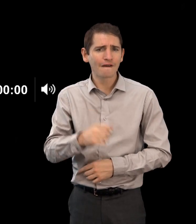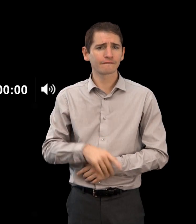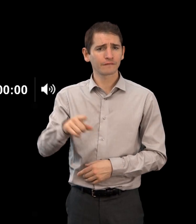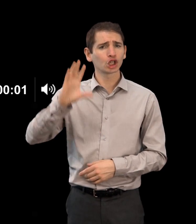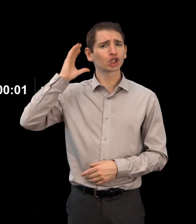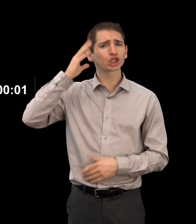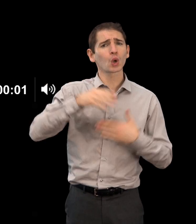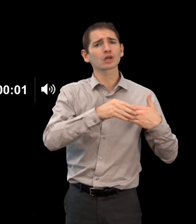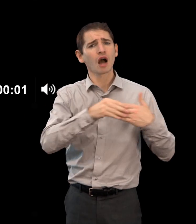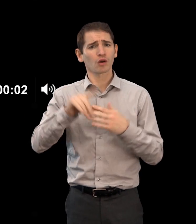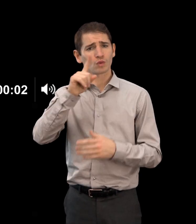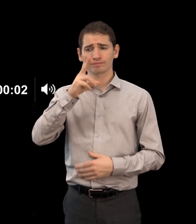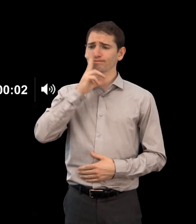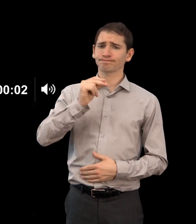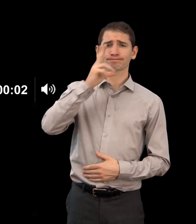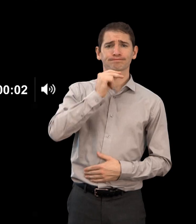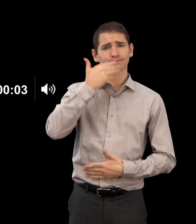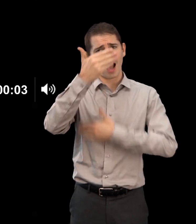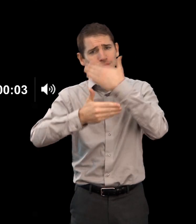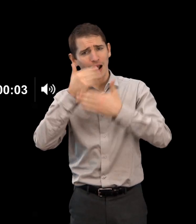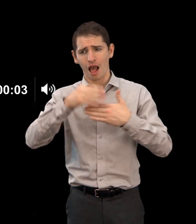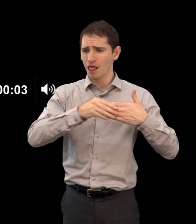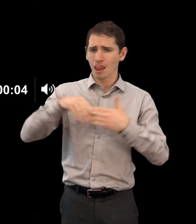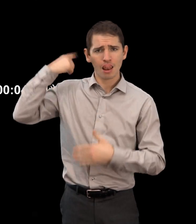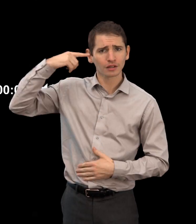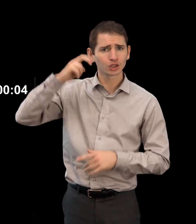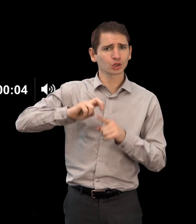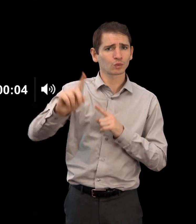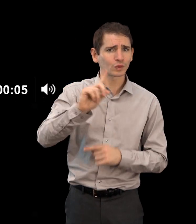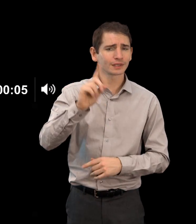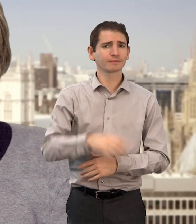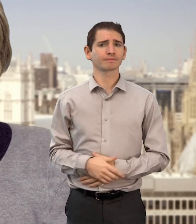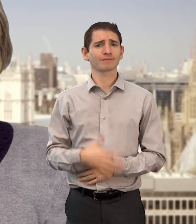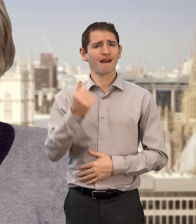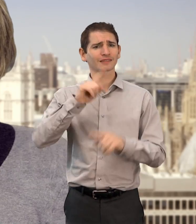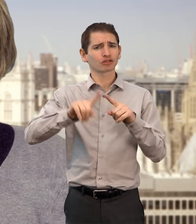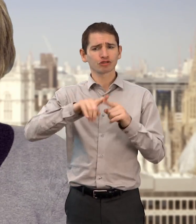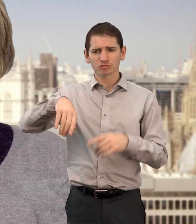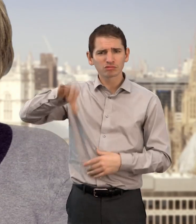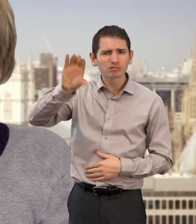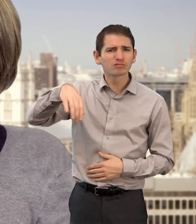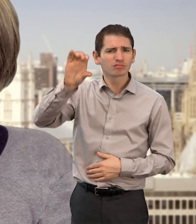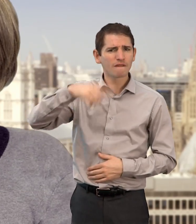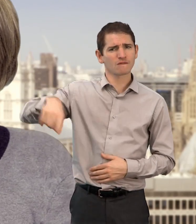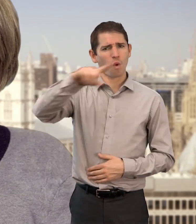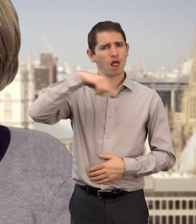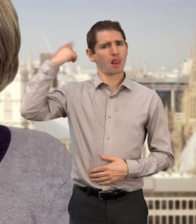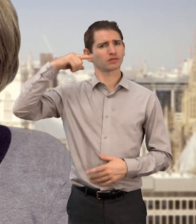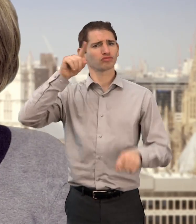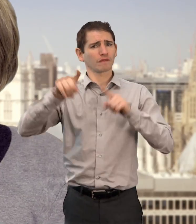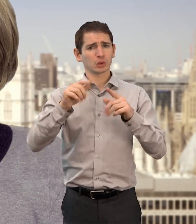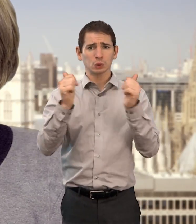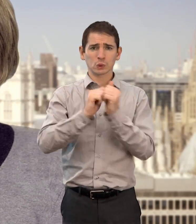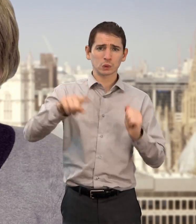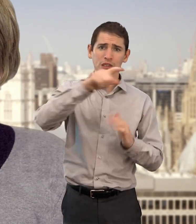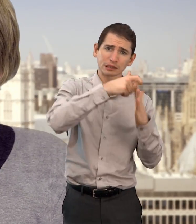audio guide is a talking map guiding you through the London Underground, Docklands light. There is a range of cards and passes for travel in